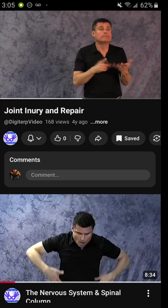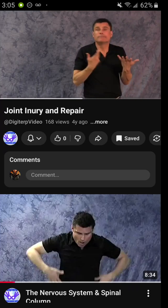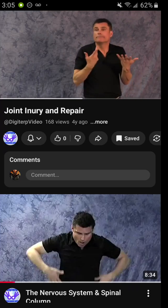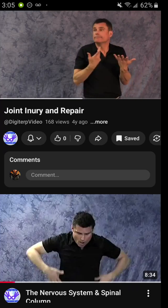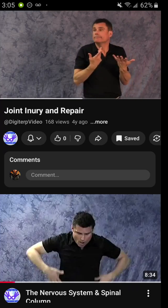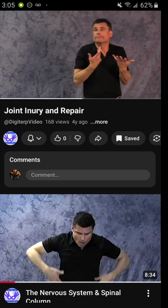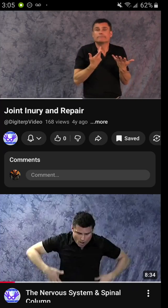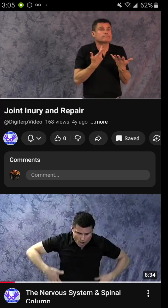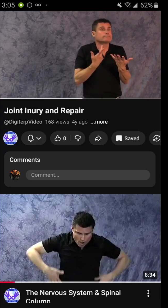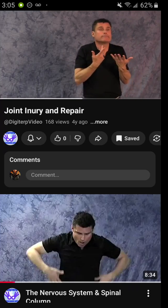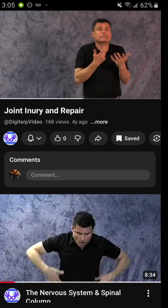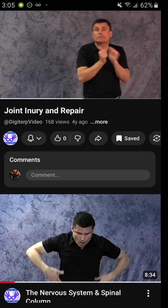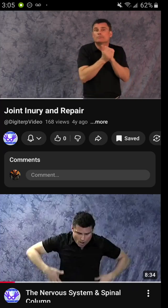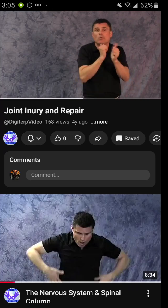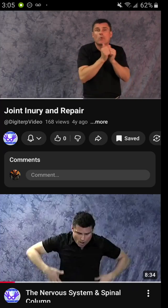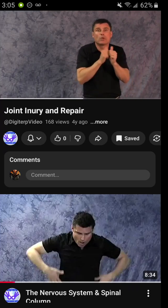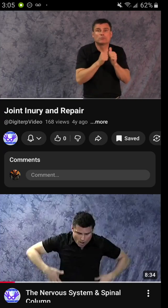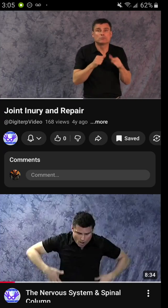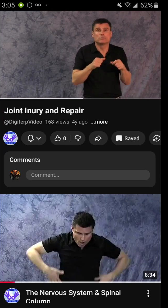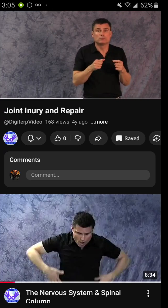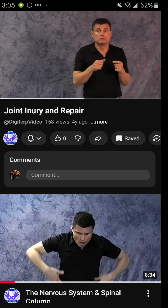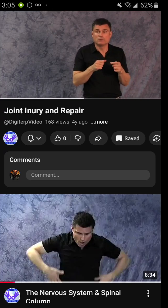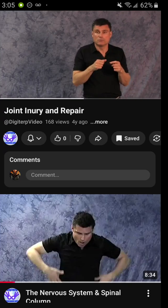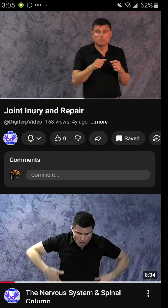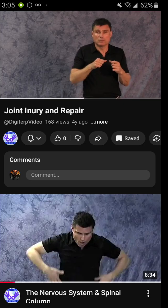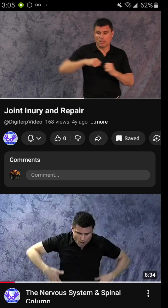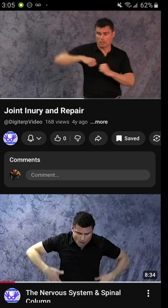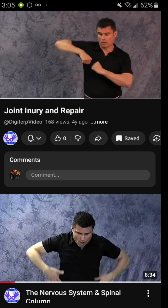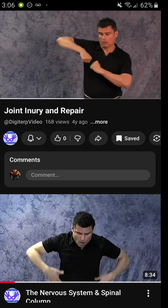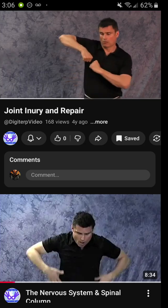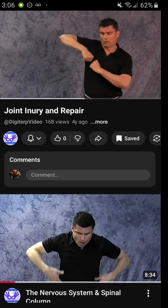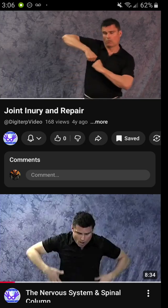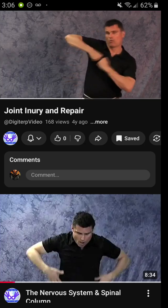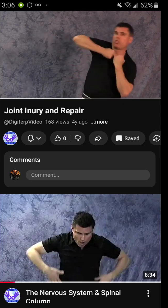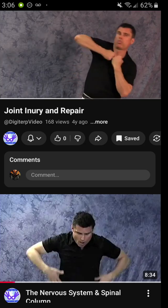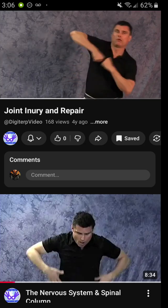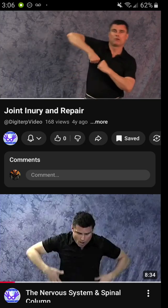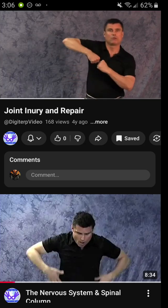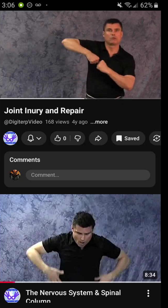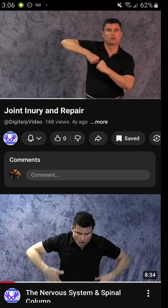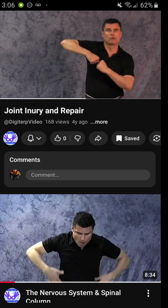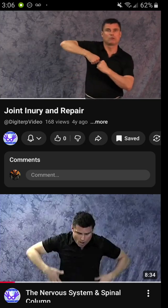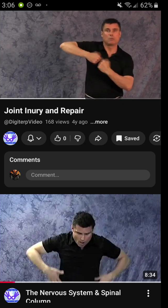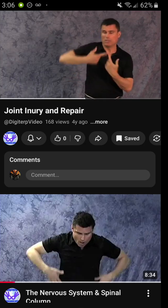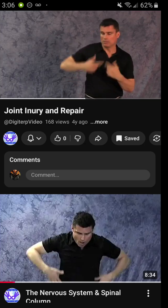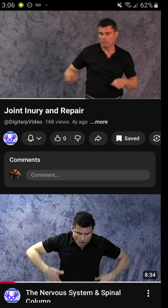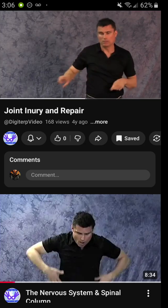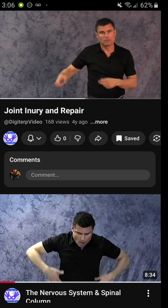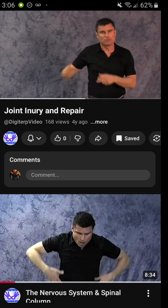how much cushion, how much space